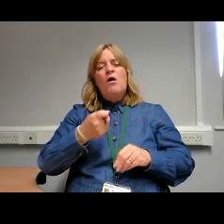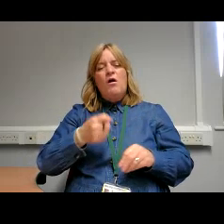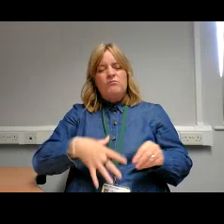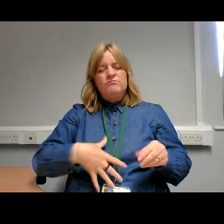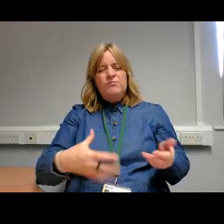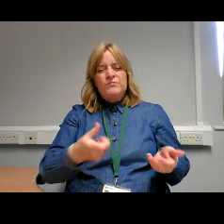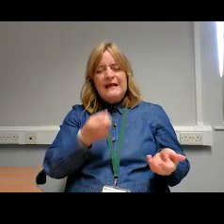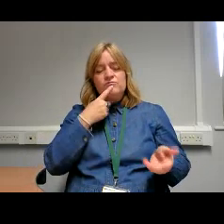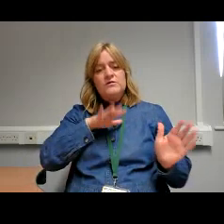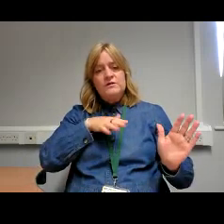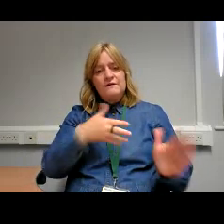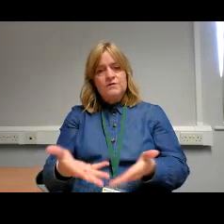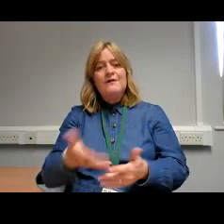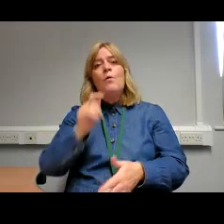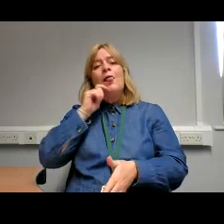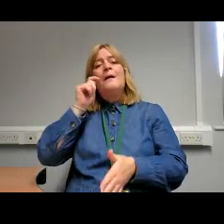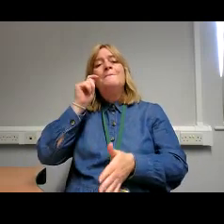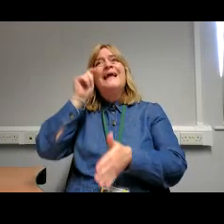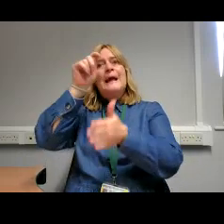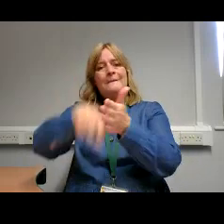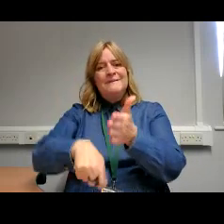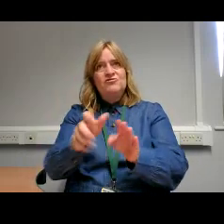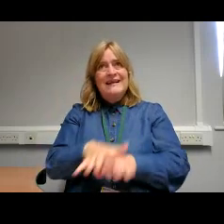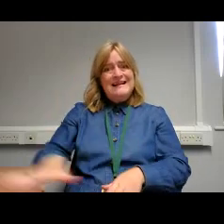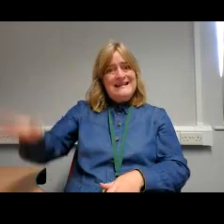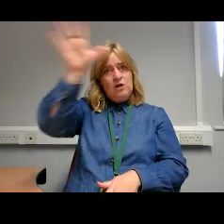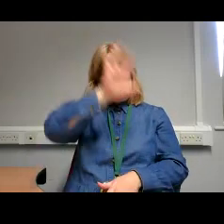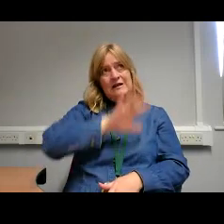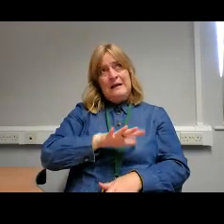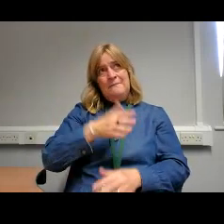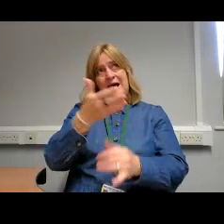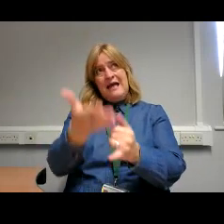commissioned nationally from later this year, around October.